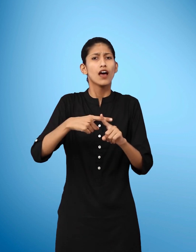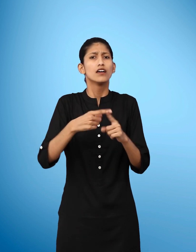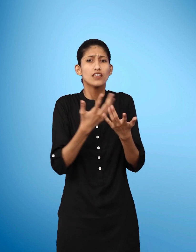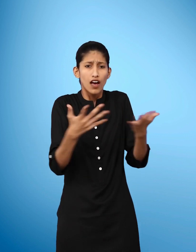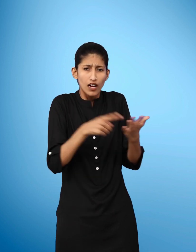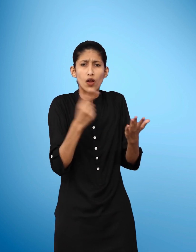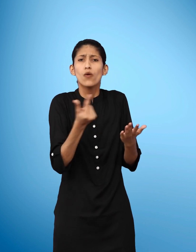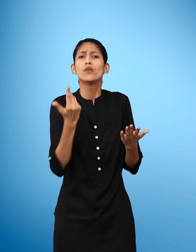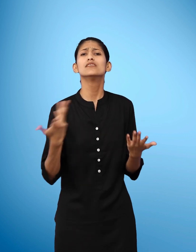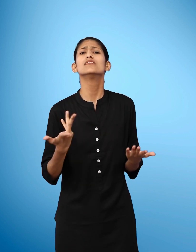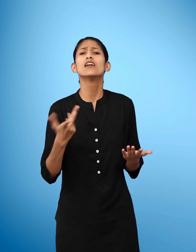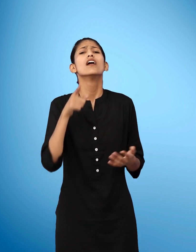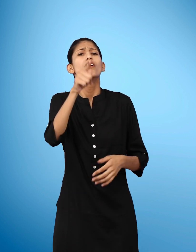What would they be used for?